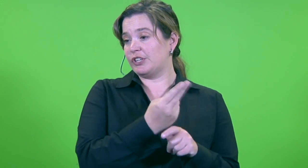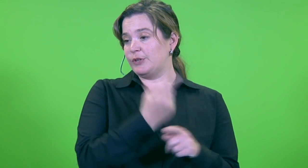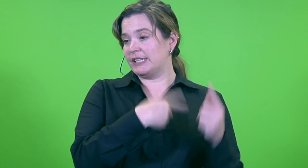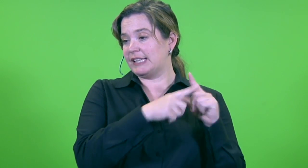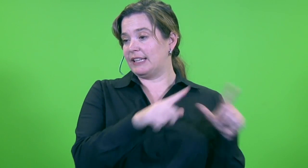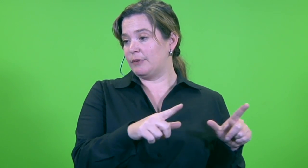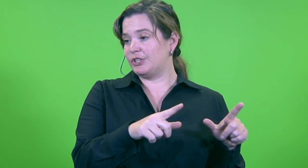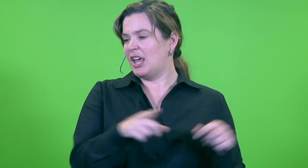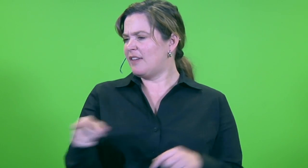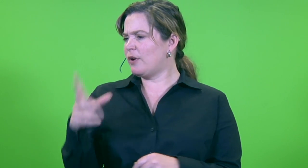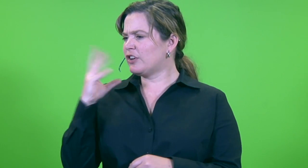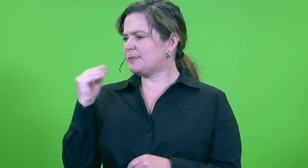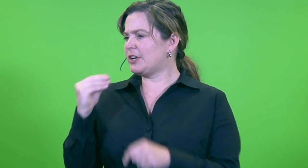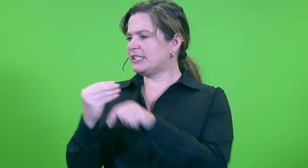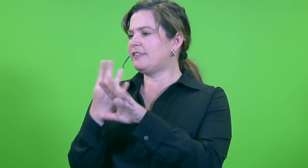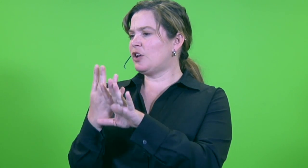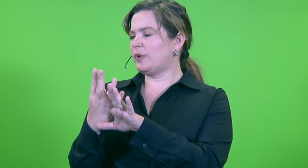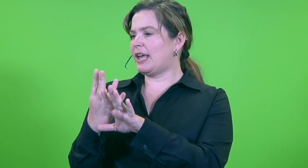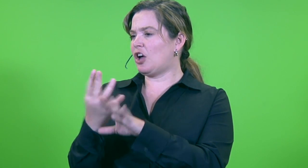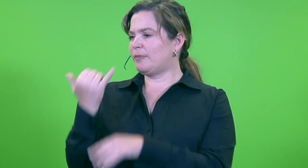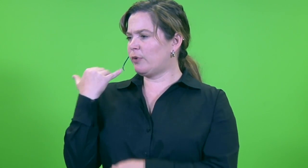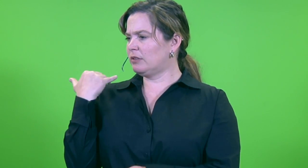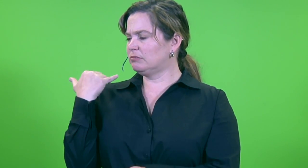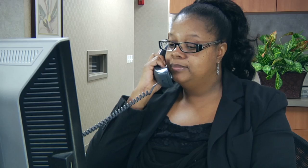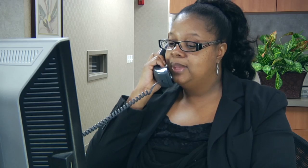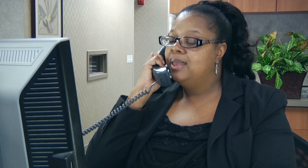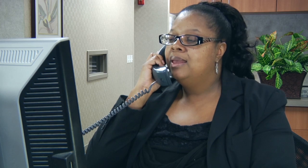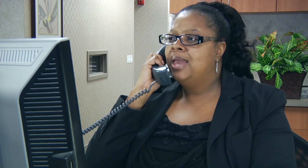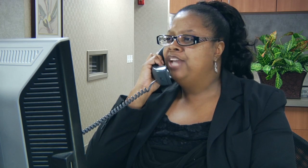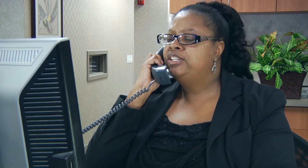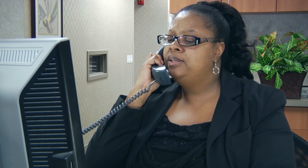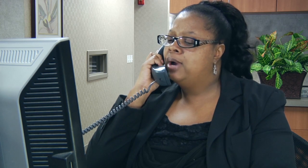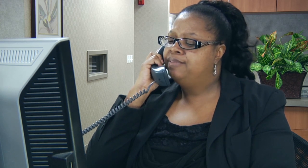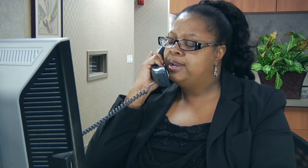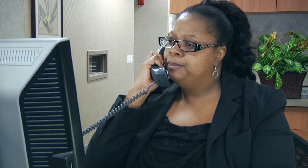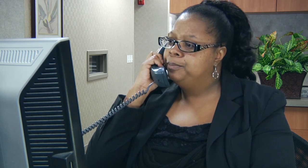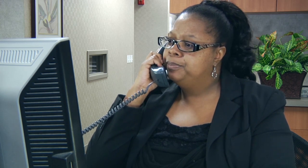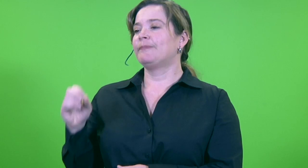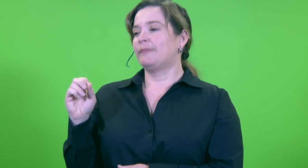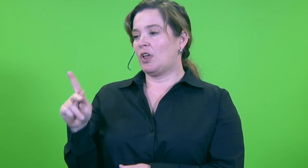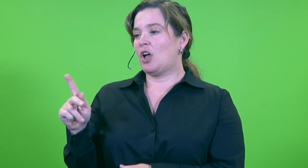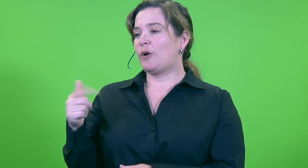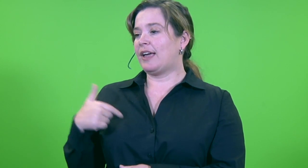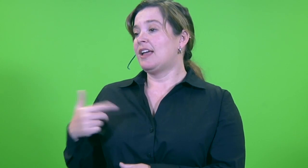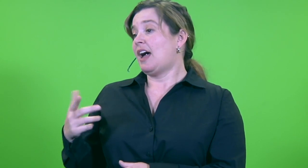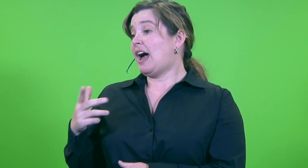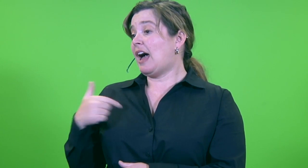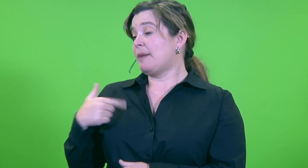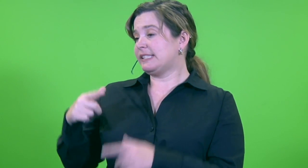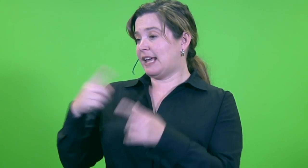from a person using sign language. Have you ever experienced a video relay call before? Actually, no, I have not.